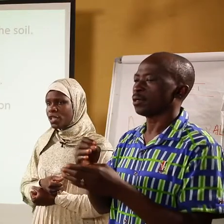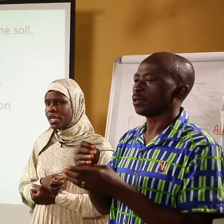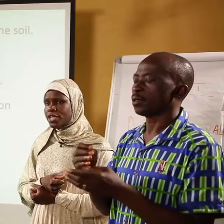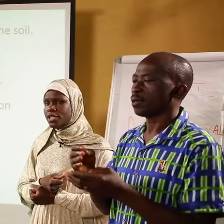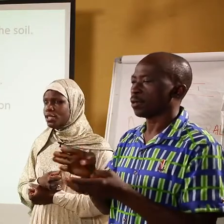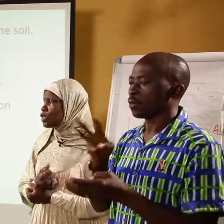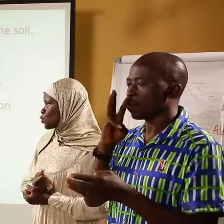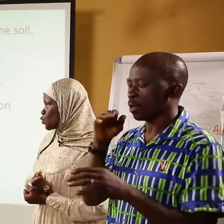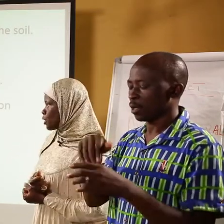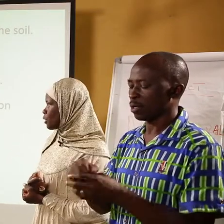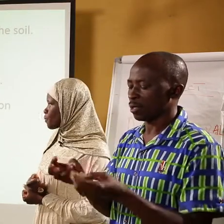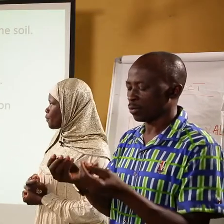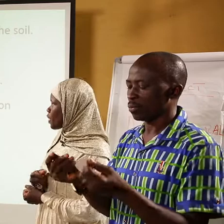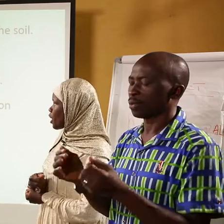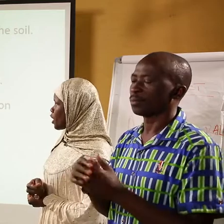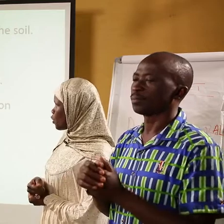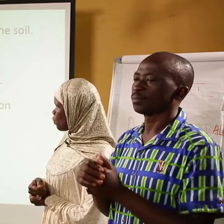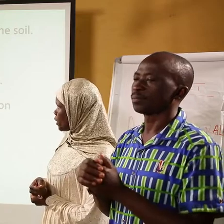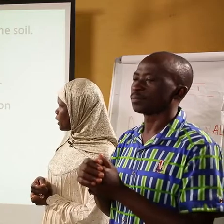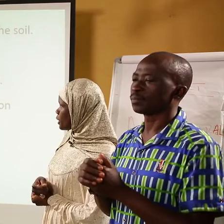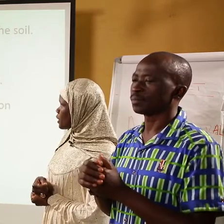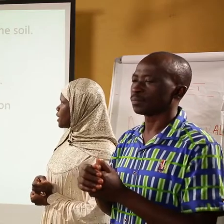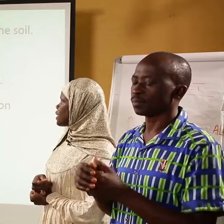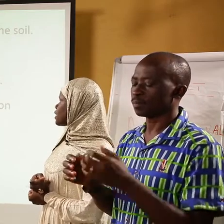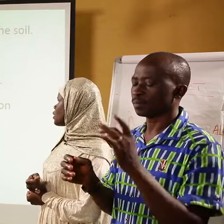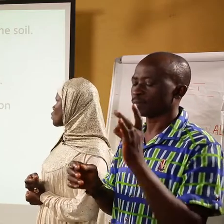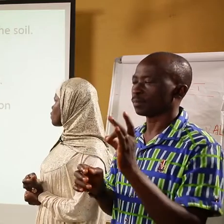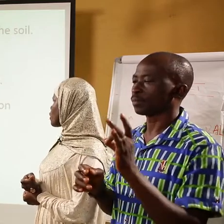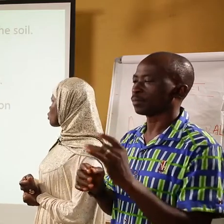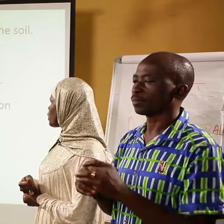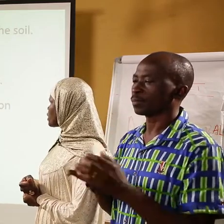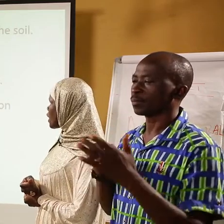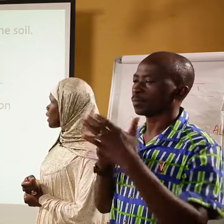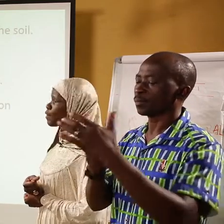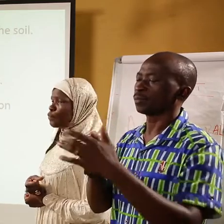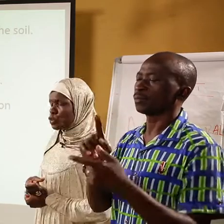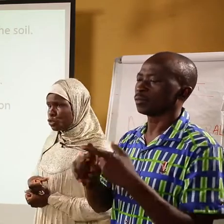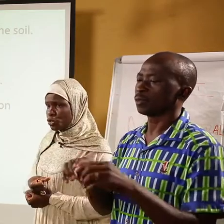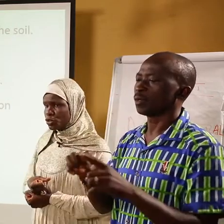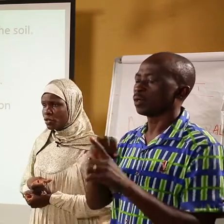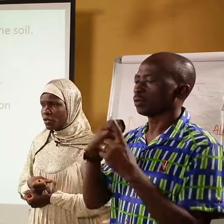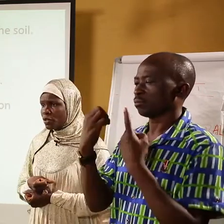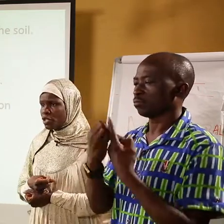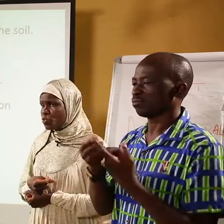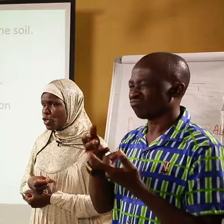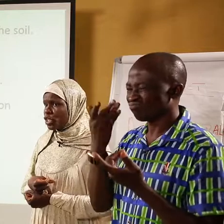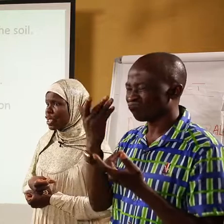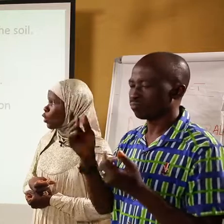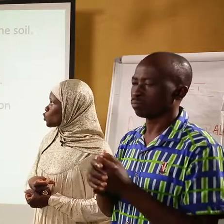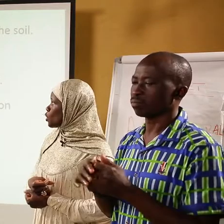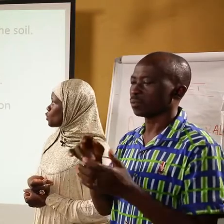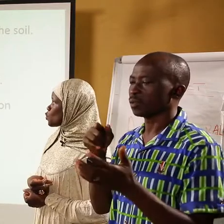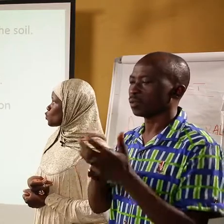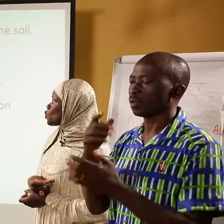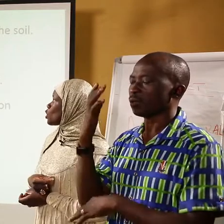of the water in the soil. Number 8, it leads to environmental pollution. This burning